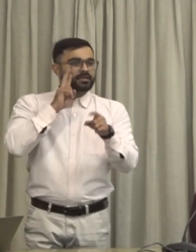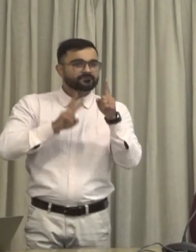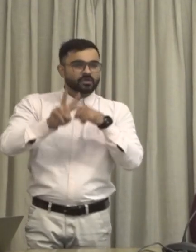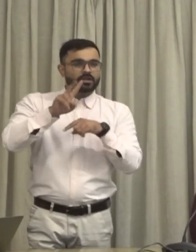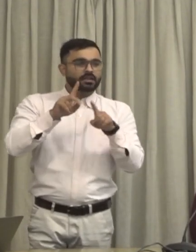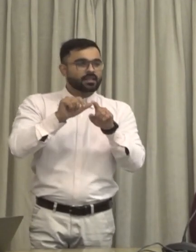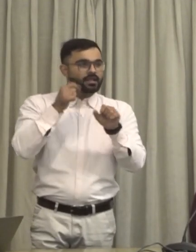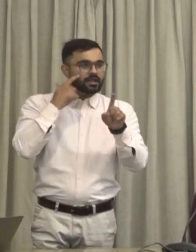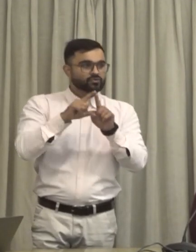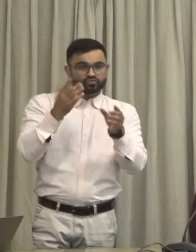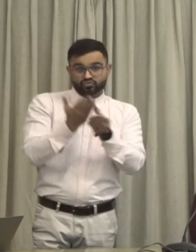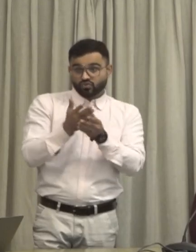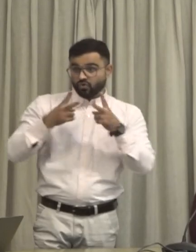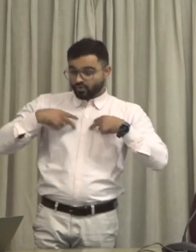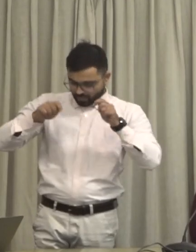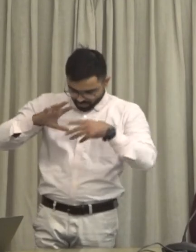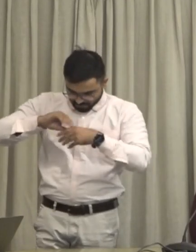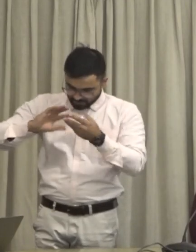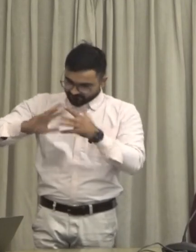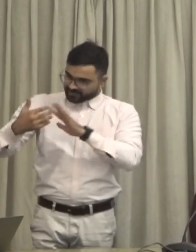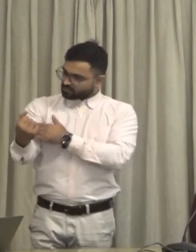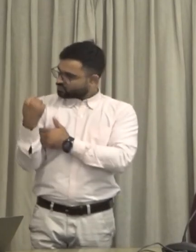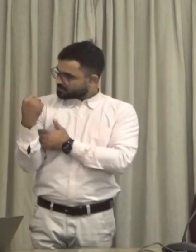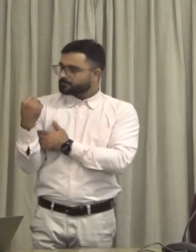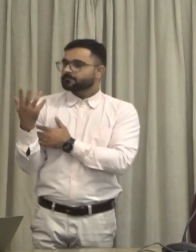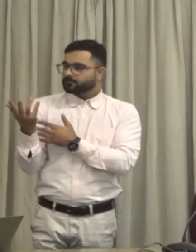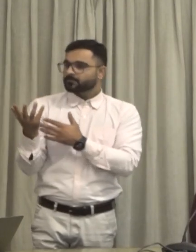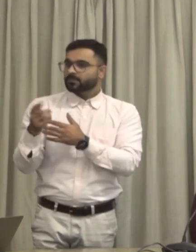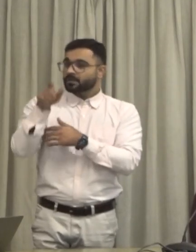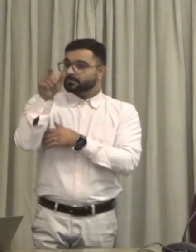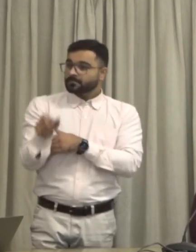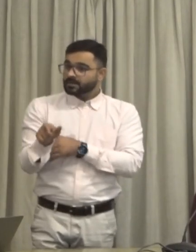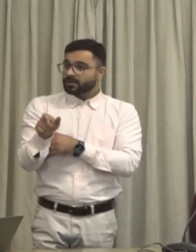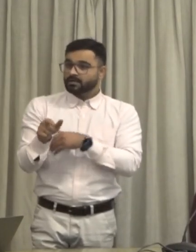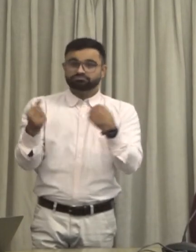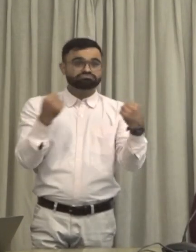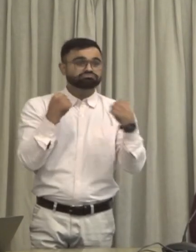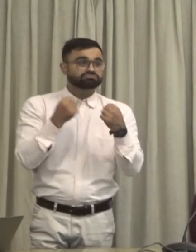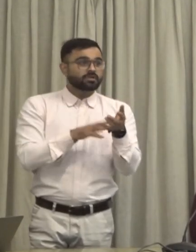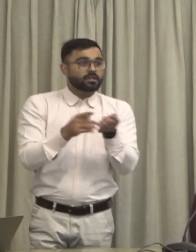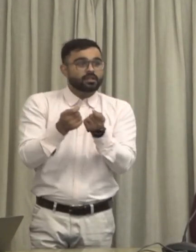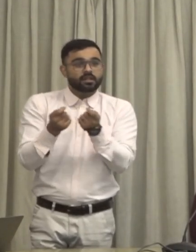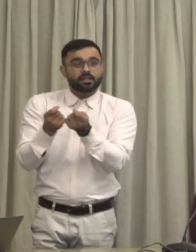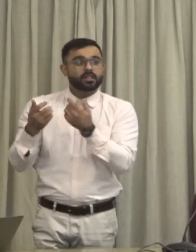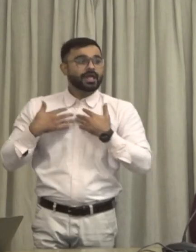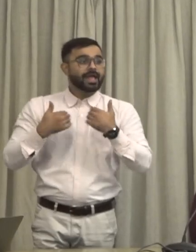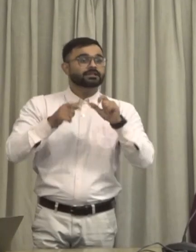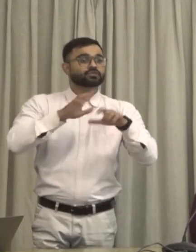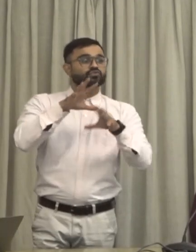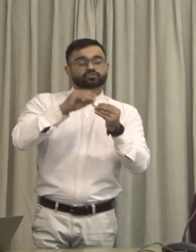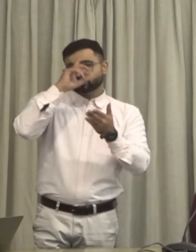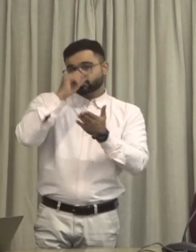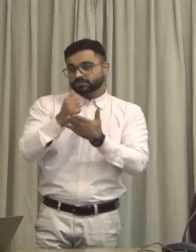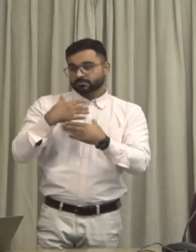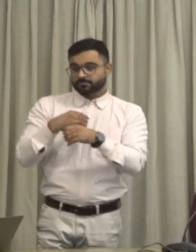but the court recognized the fundamental right of persons to exercise control over their healthcare decision